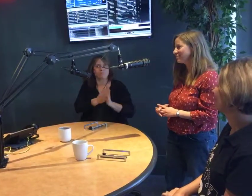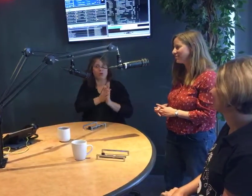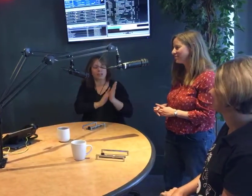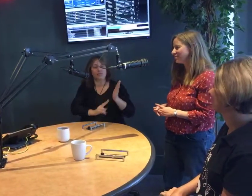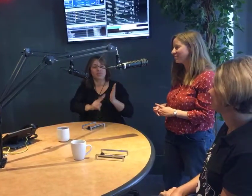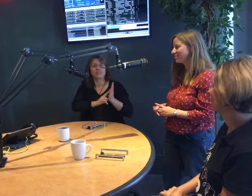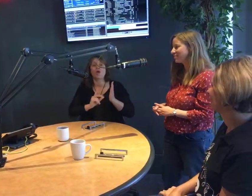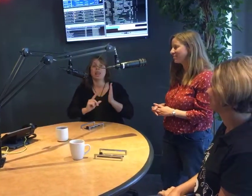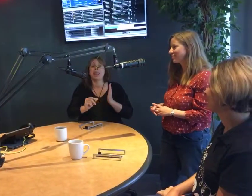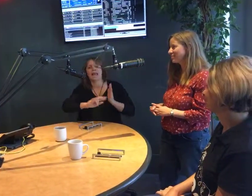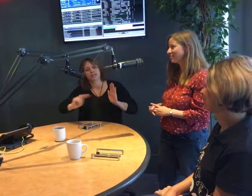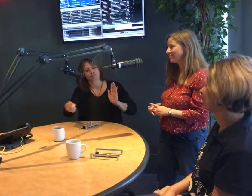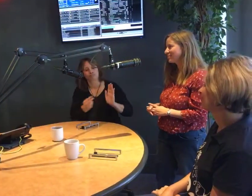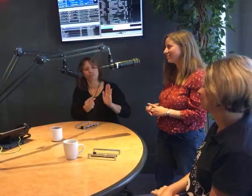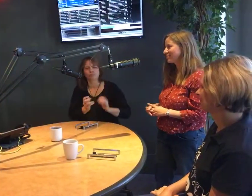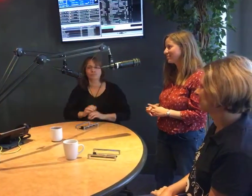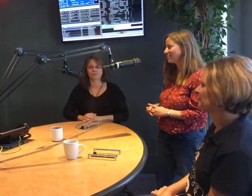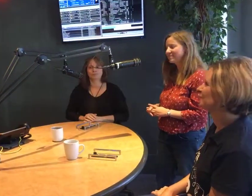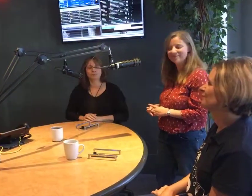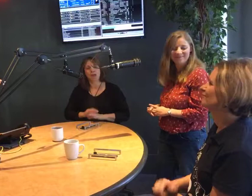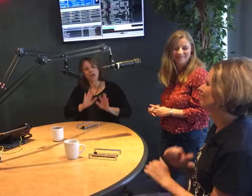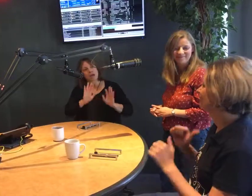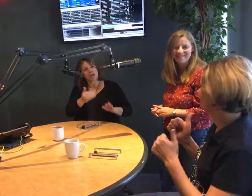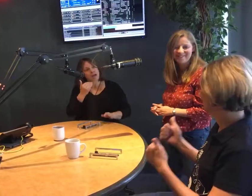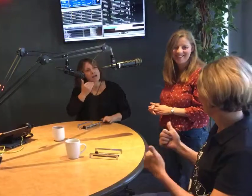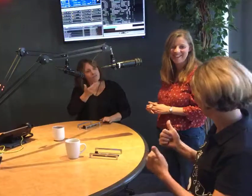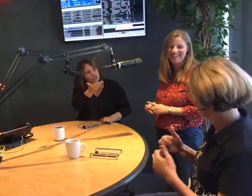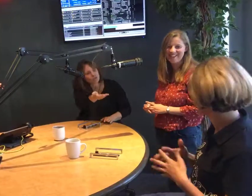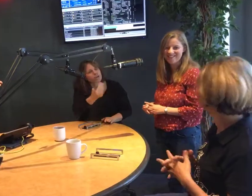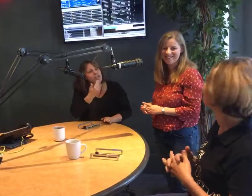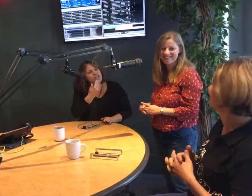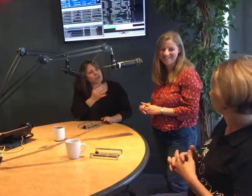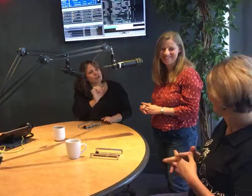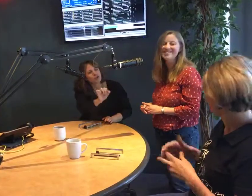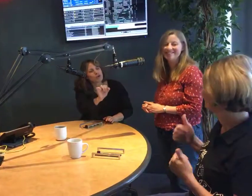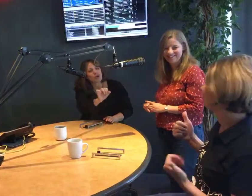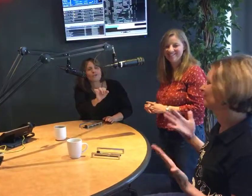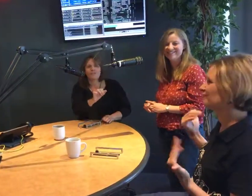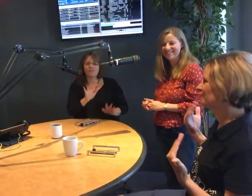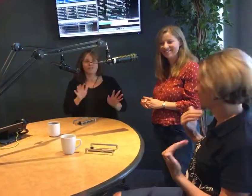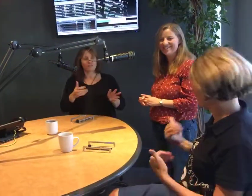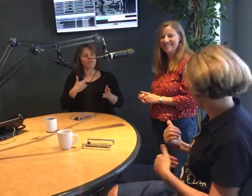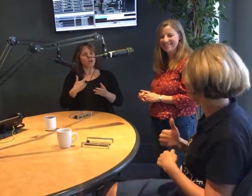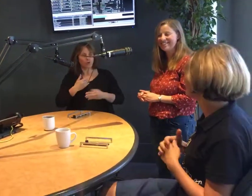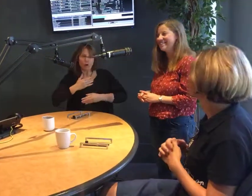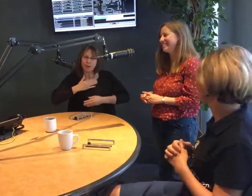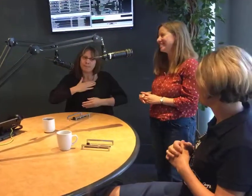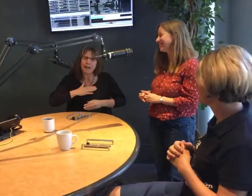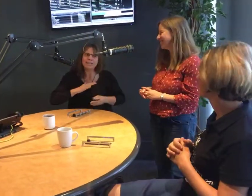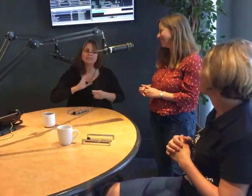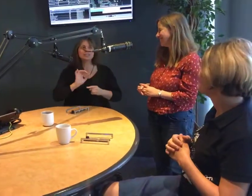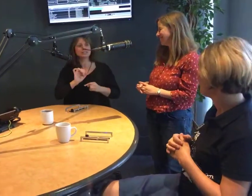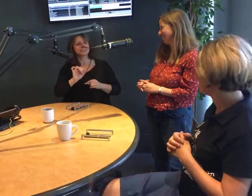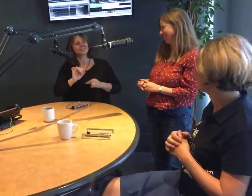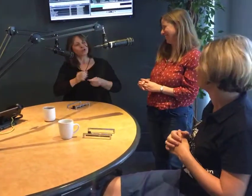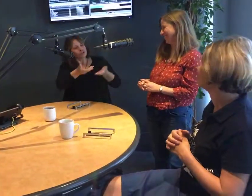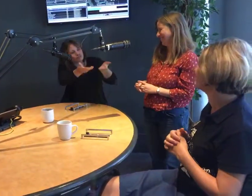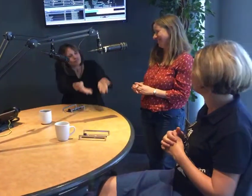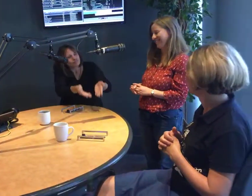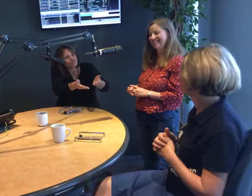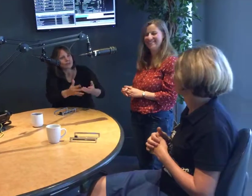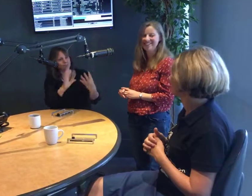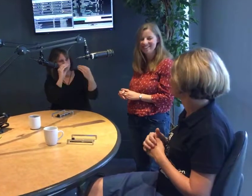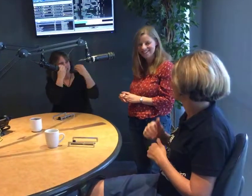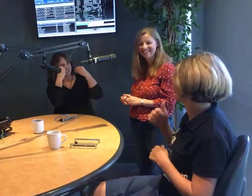check out a little bit later on. But Victoria, thank you so much for your grace and your patience in teaching us some